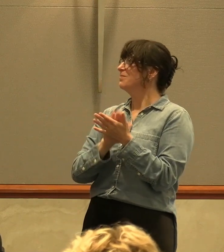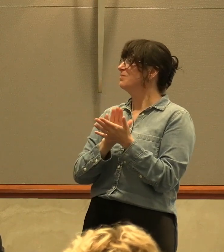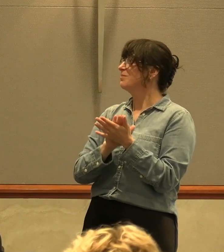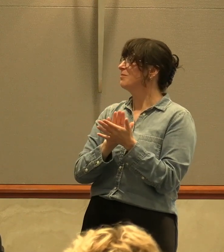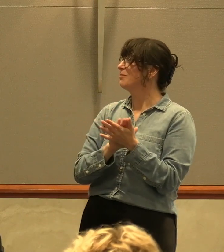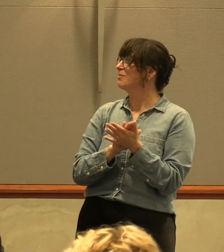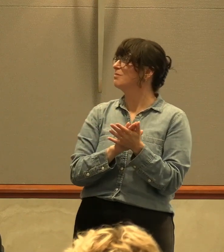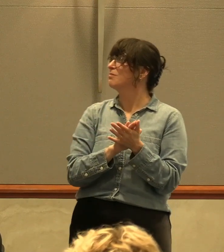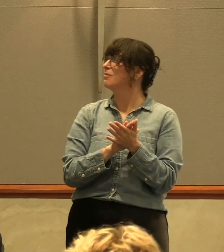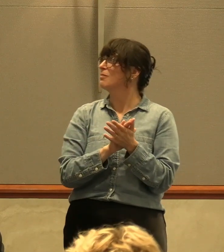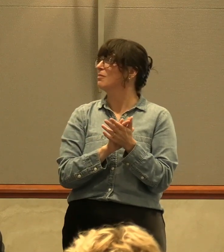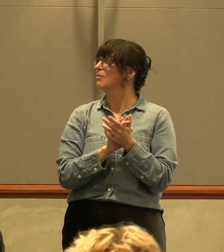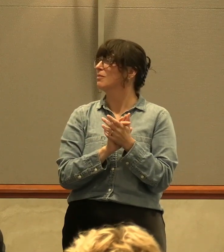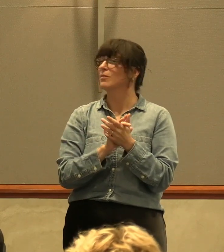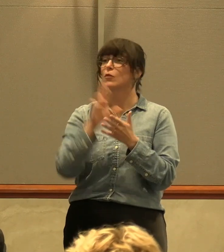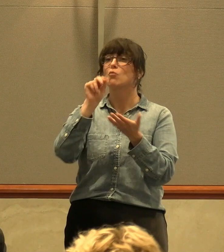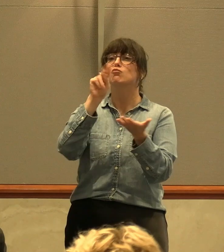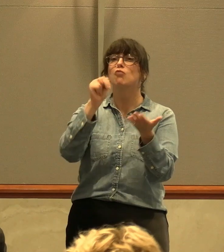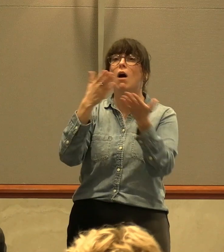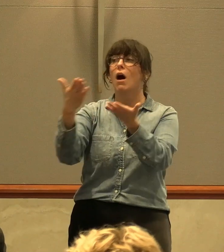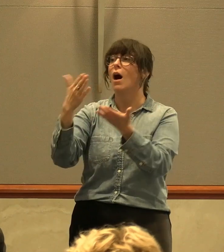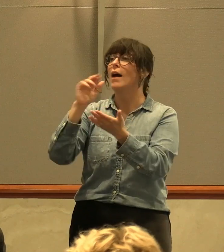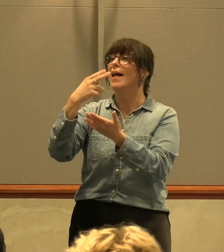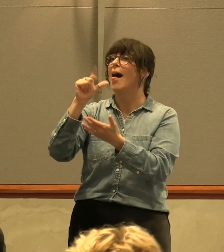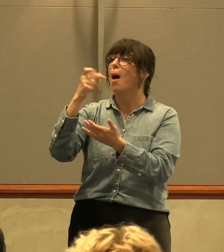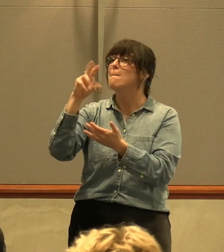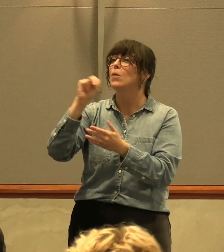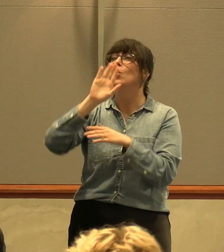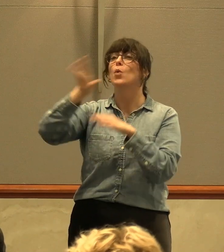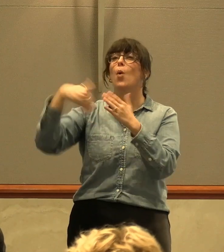So, to Ron Halper and all at the